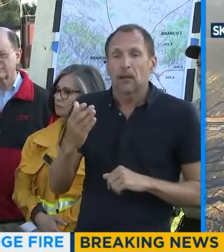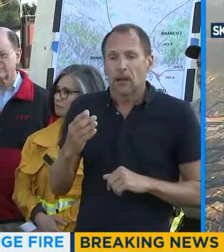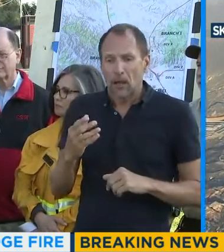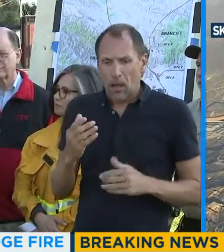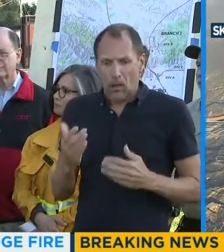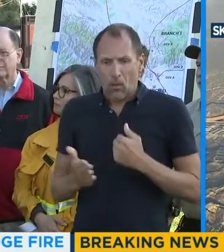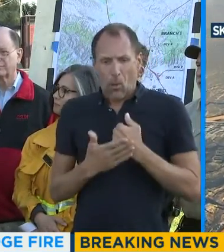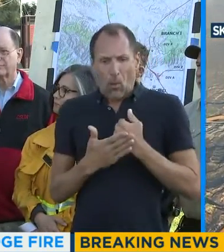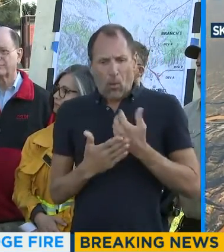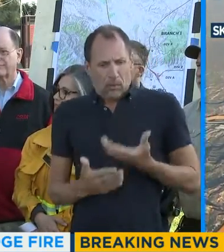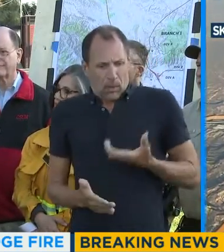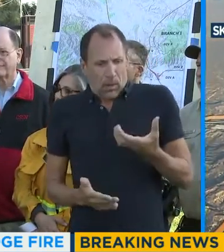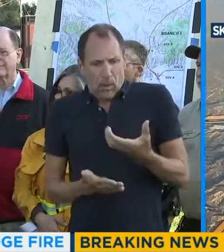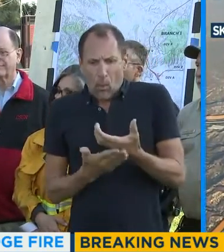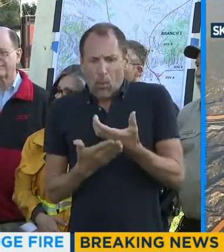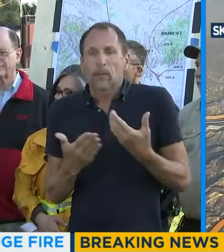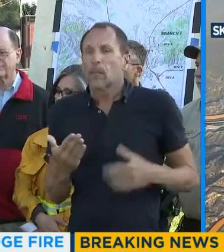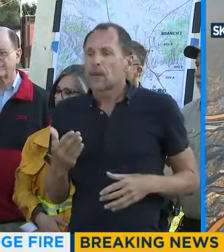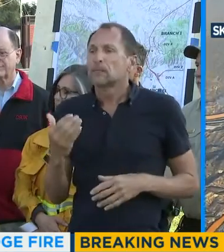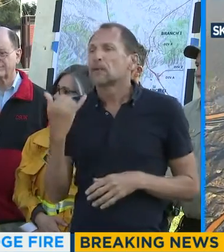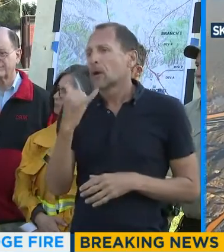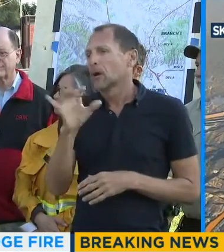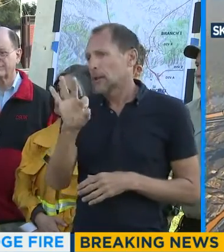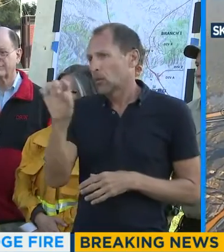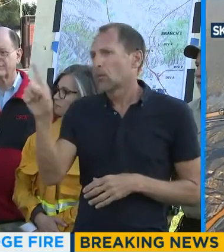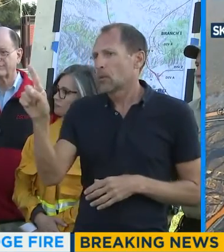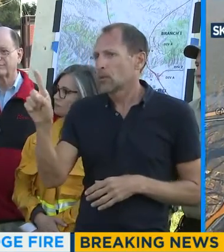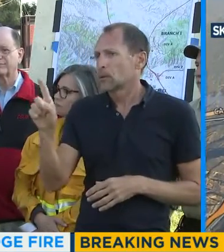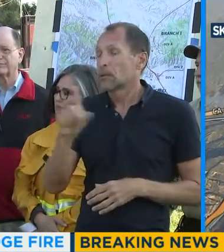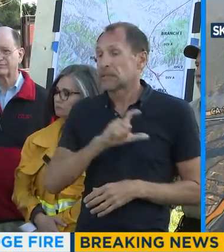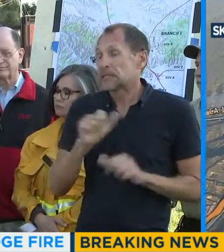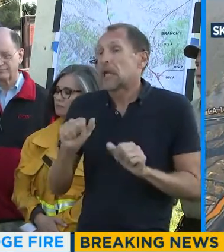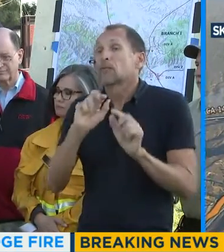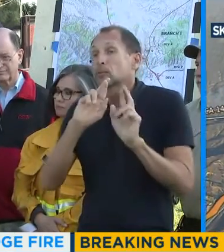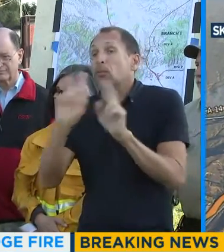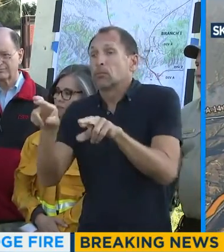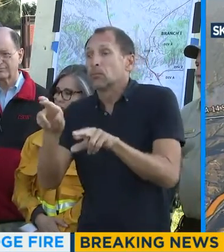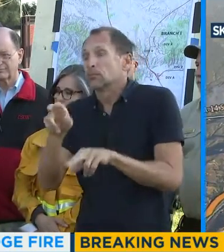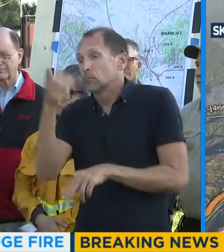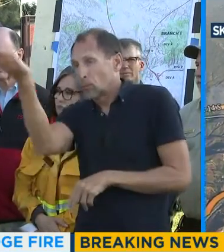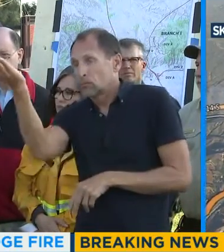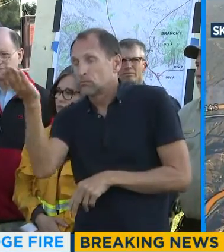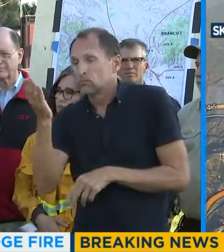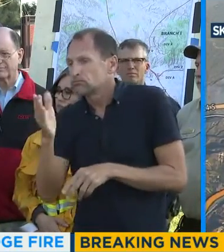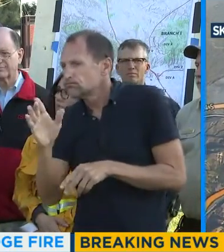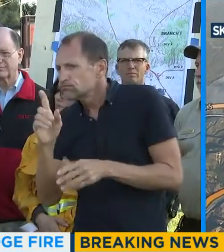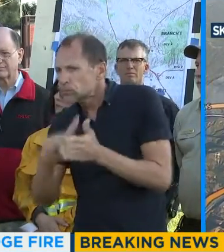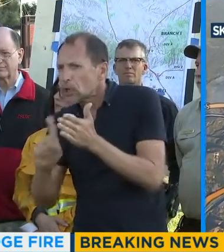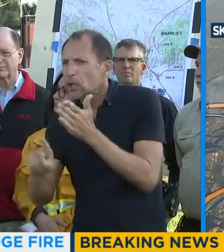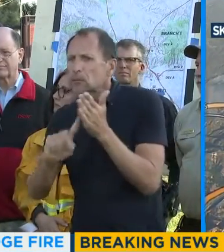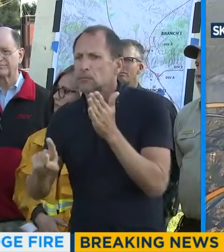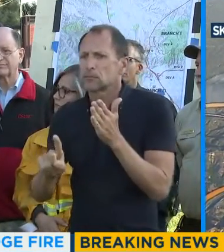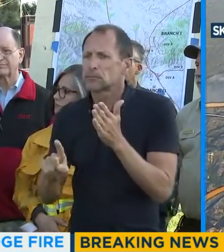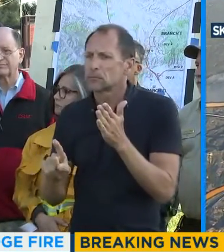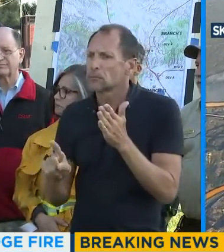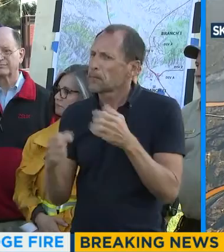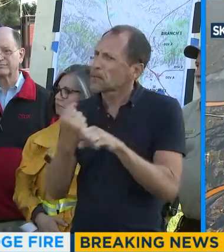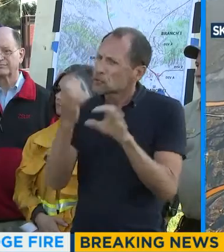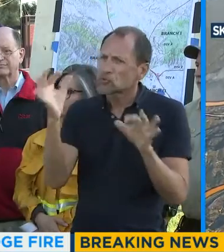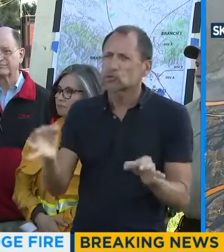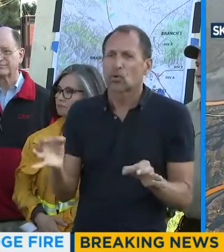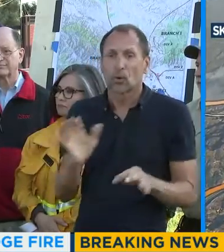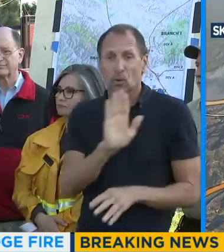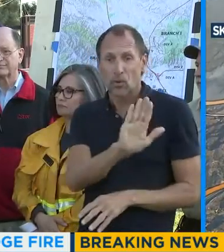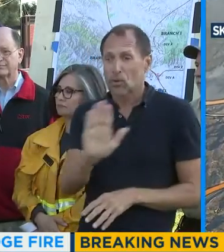that information. Again, we will have sufficient resources nearby and assigned to these areas to ensure that the safety of